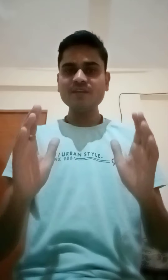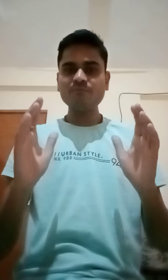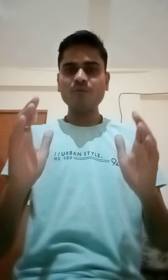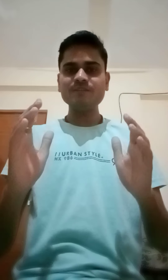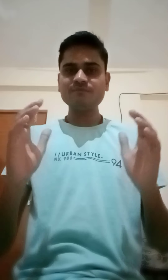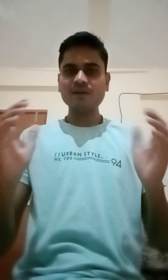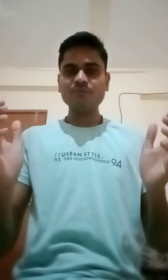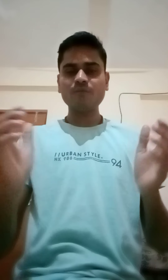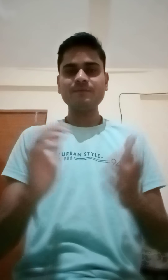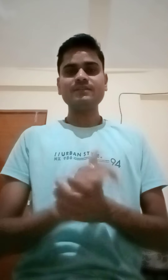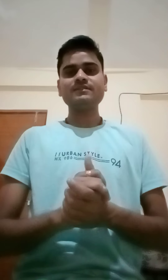shape of the fiber optic.